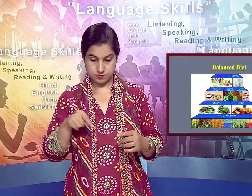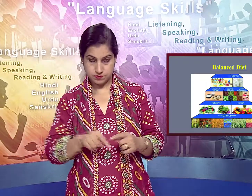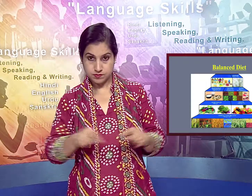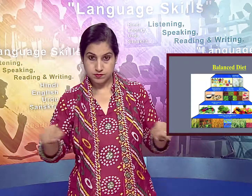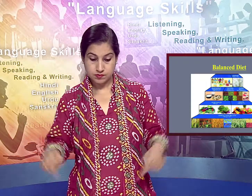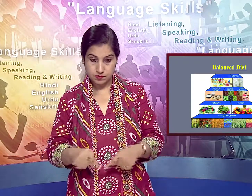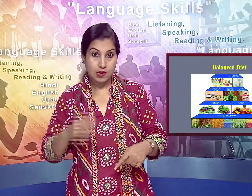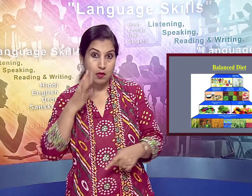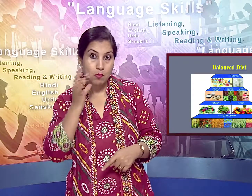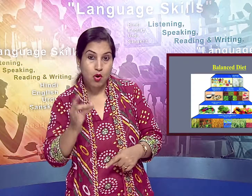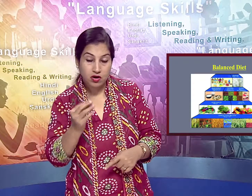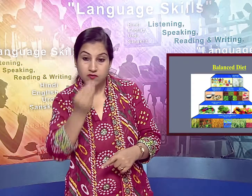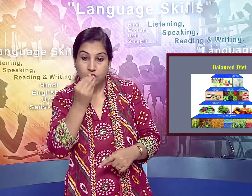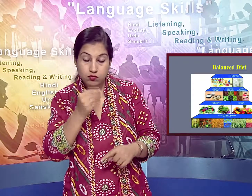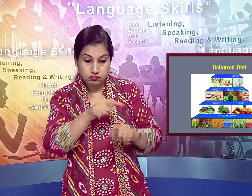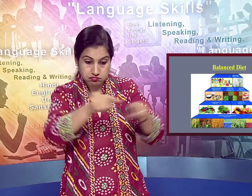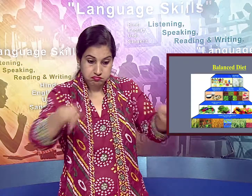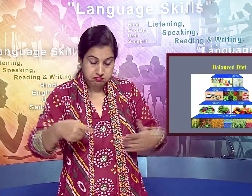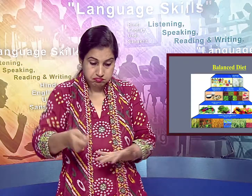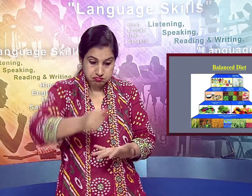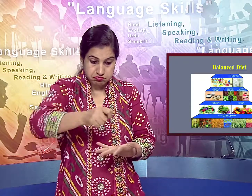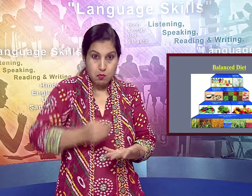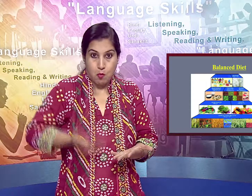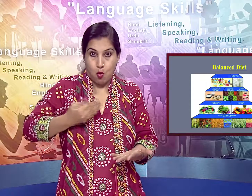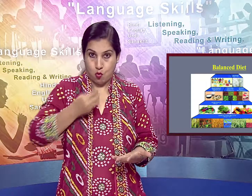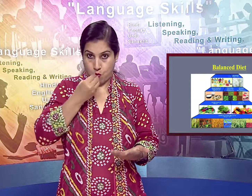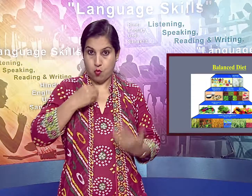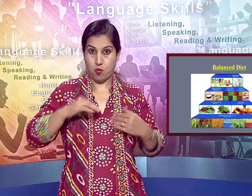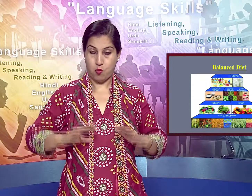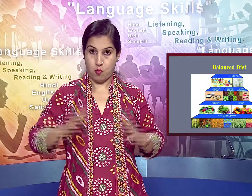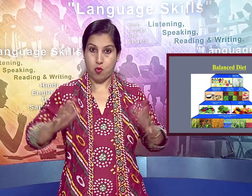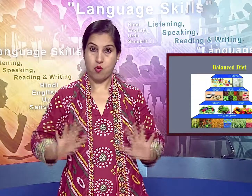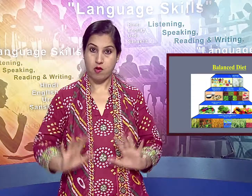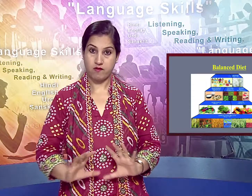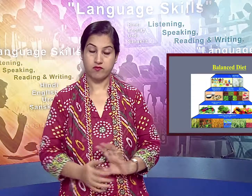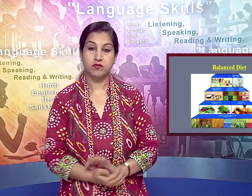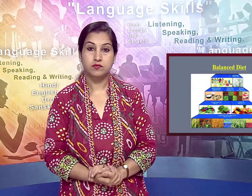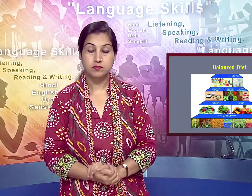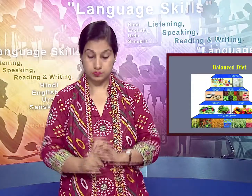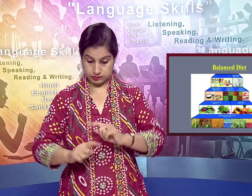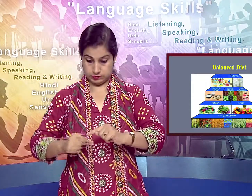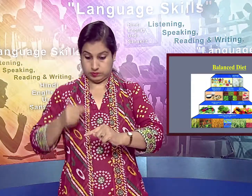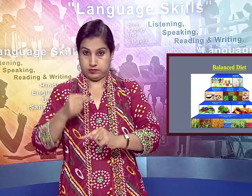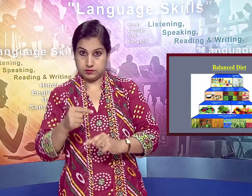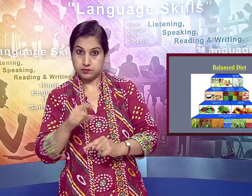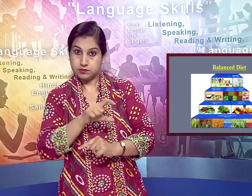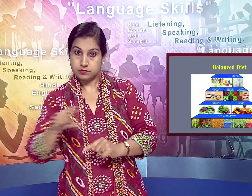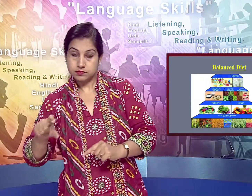They are an important food item in our meal. The next upper